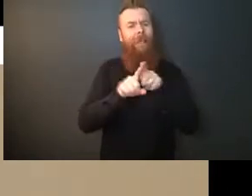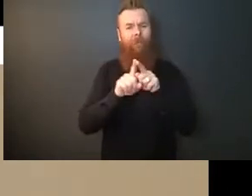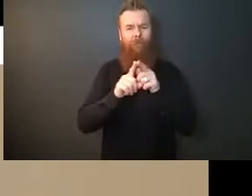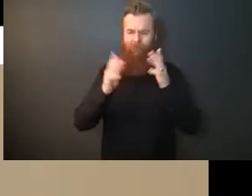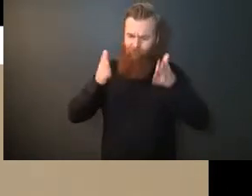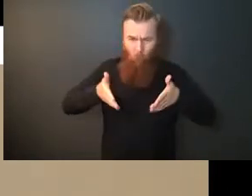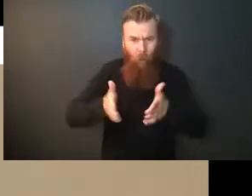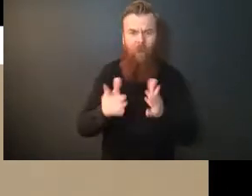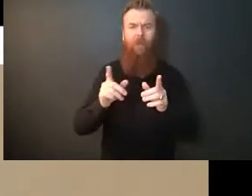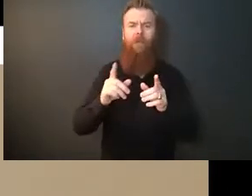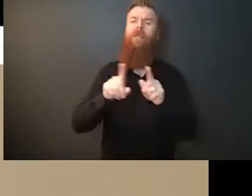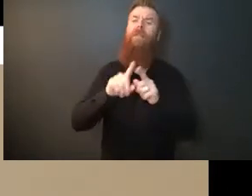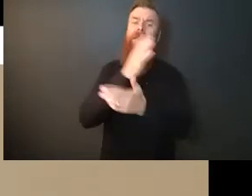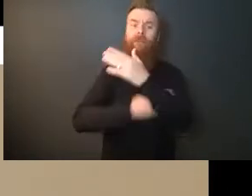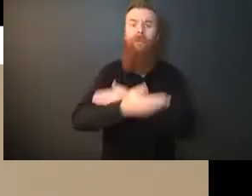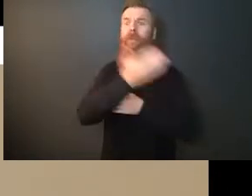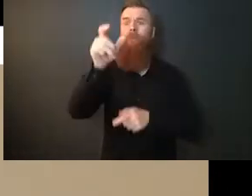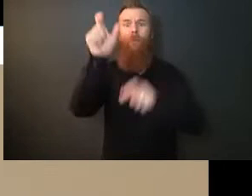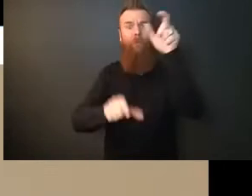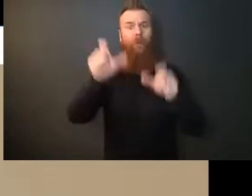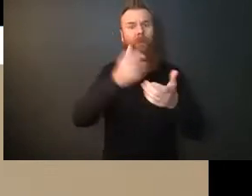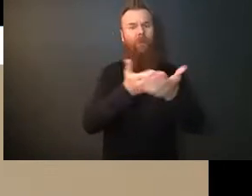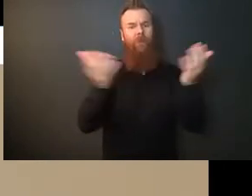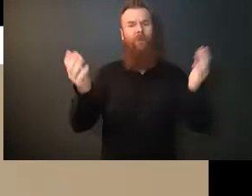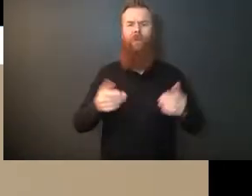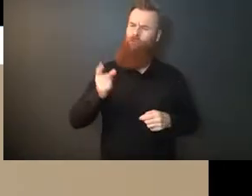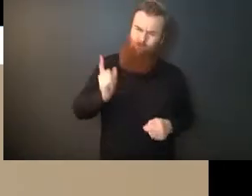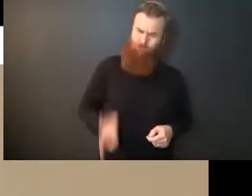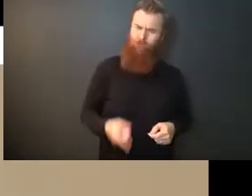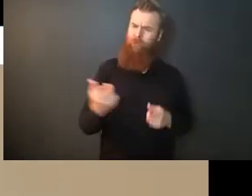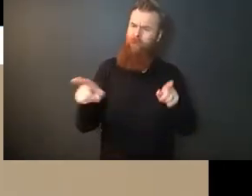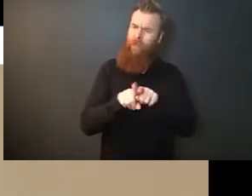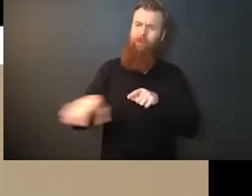equally. Unfortunately, labels increase the likelihood and incidence of being